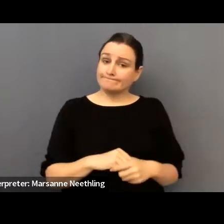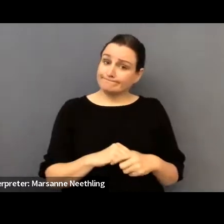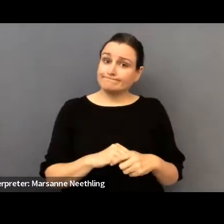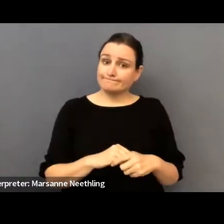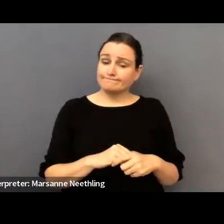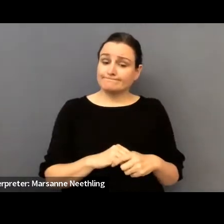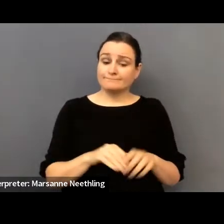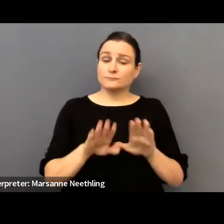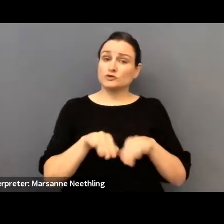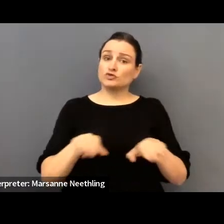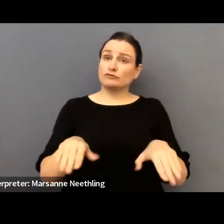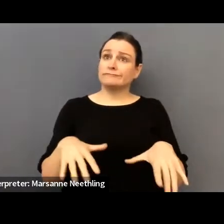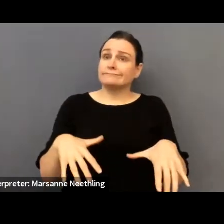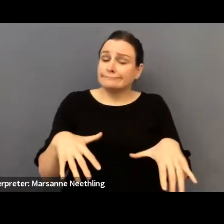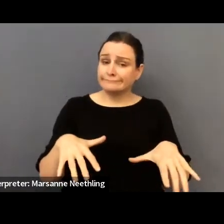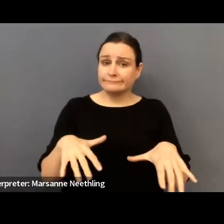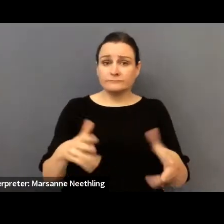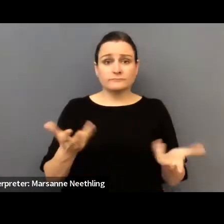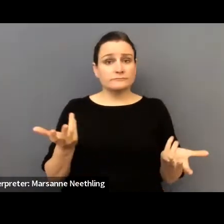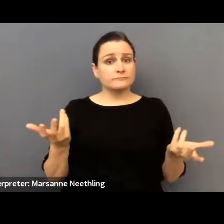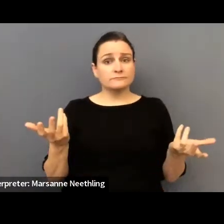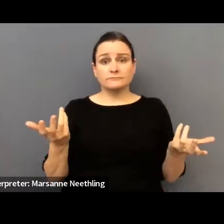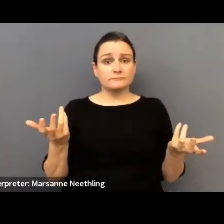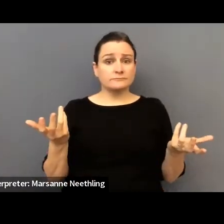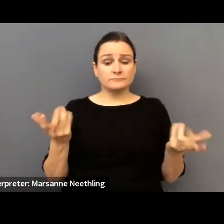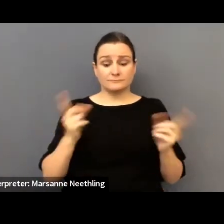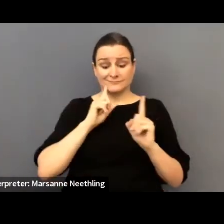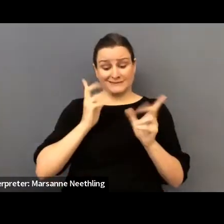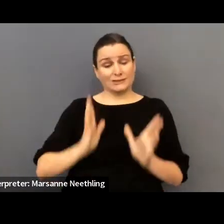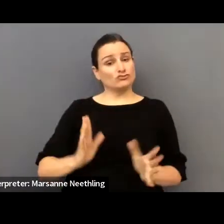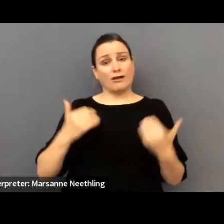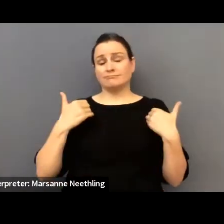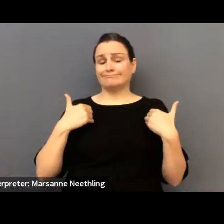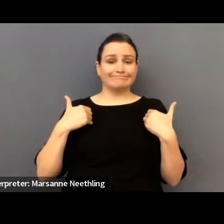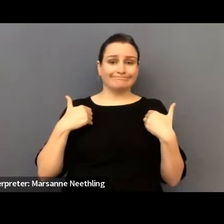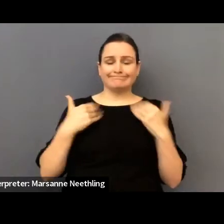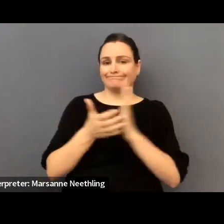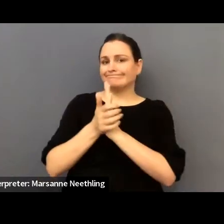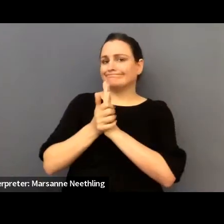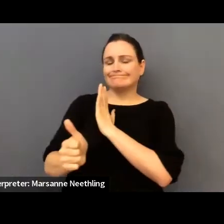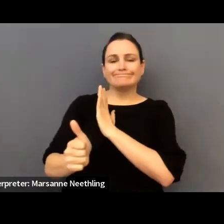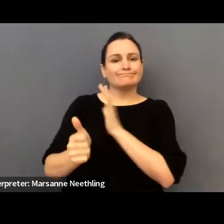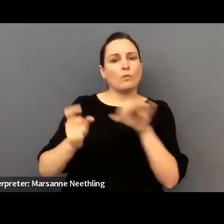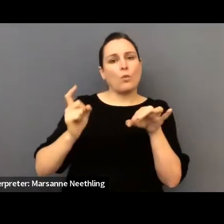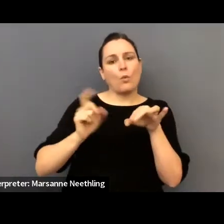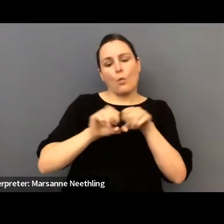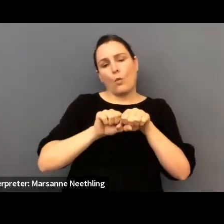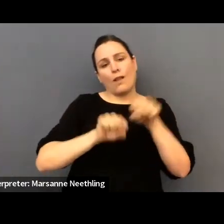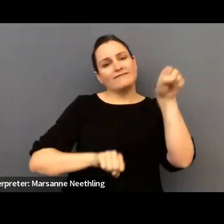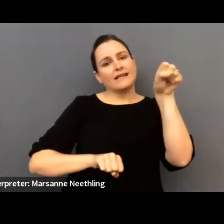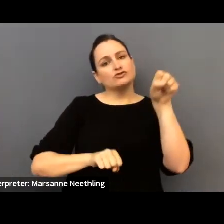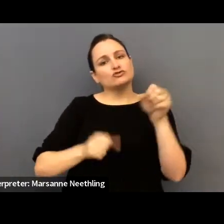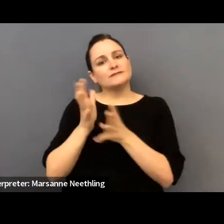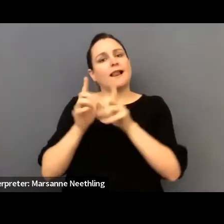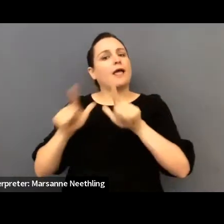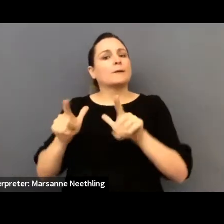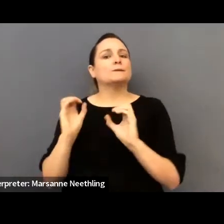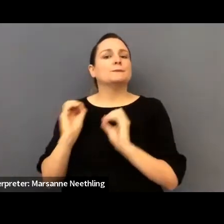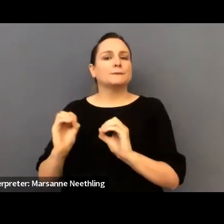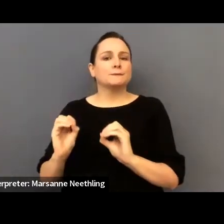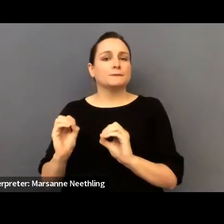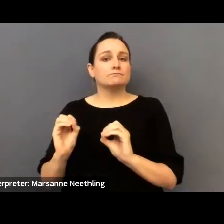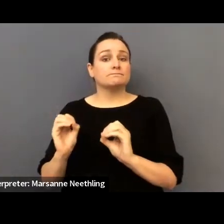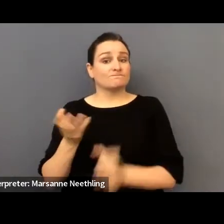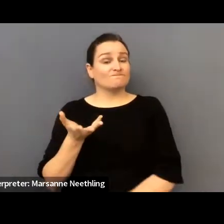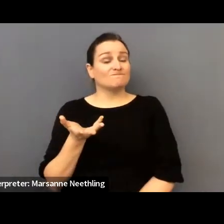because of the teachers who do not have any qualification. Then there is that. So my question is that,